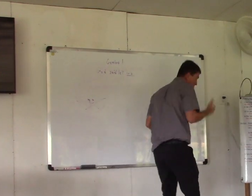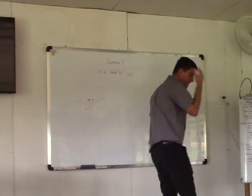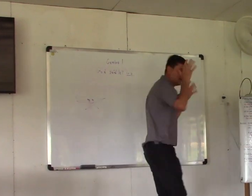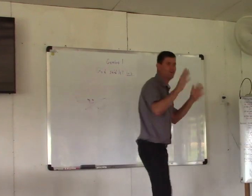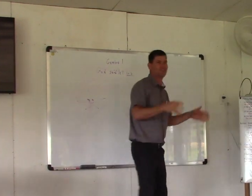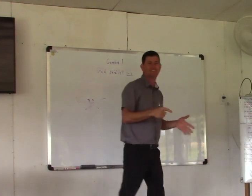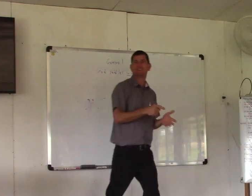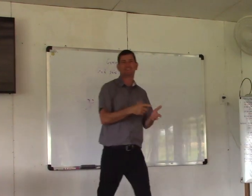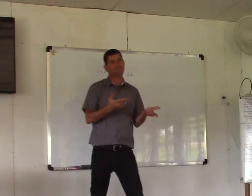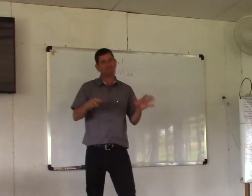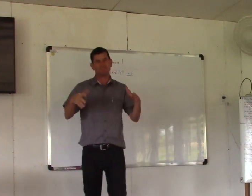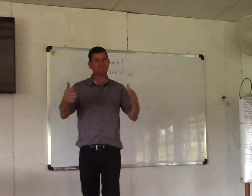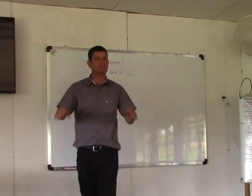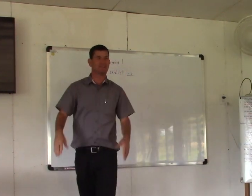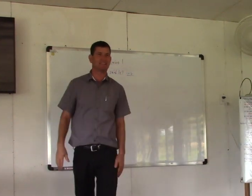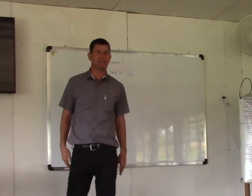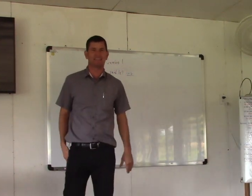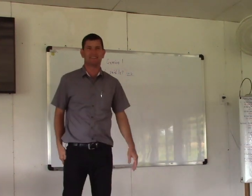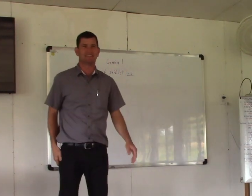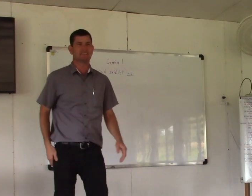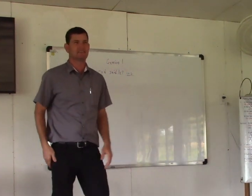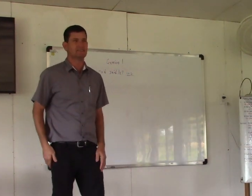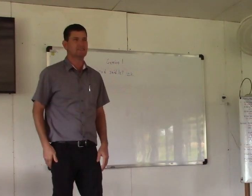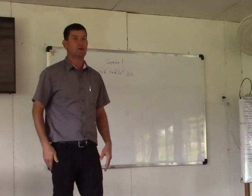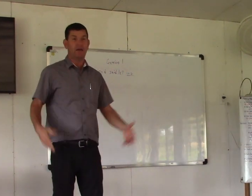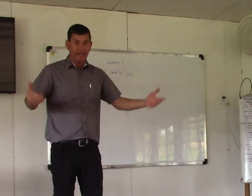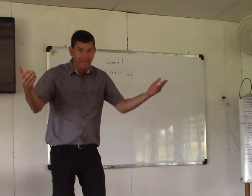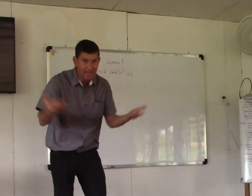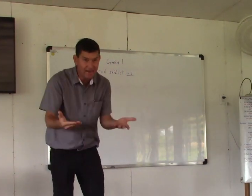I don't know, something like that. Here,